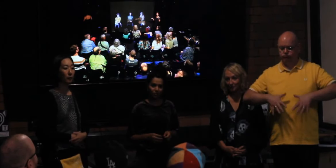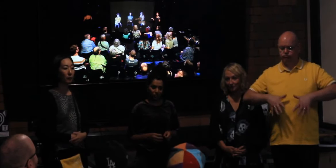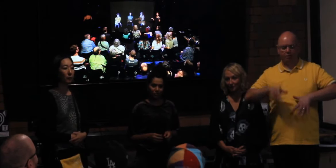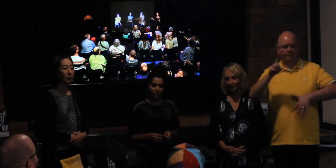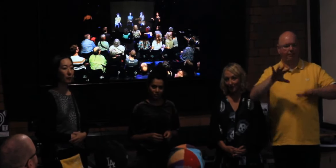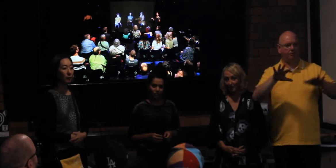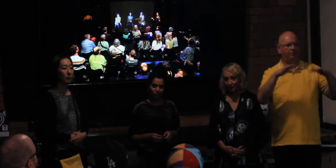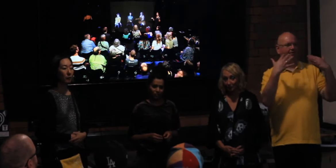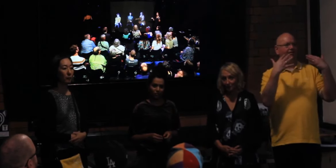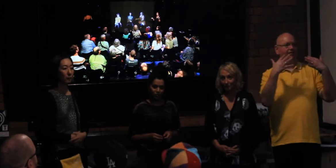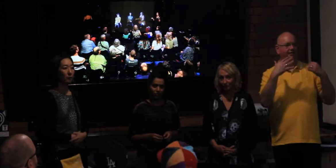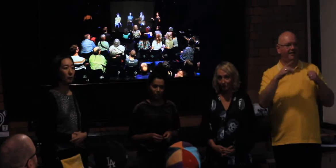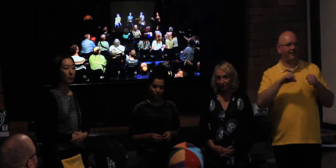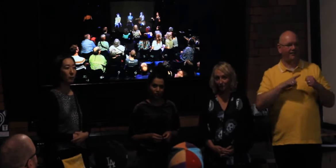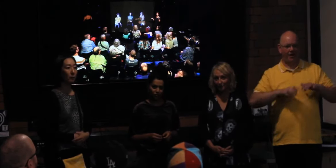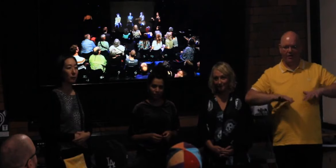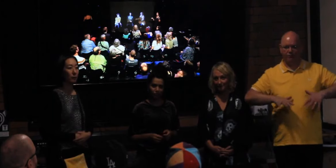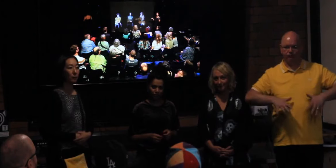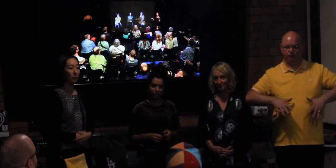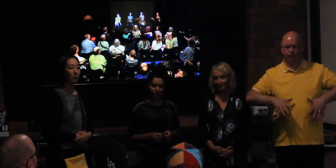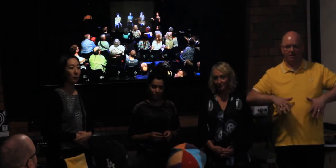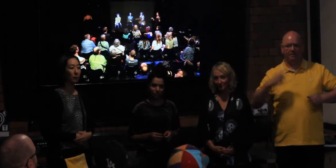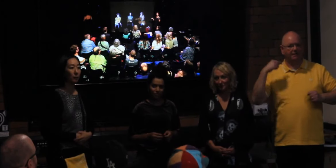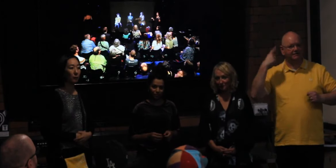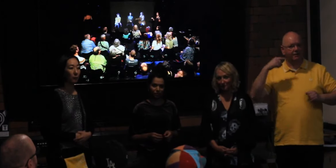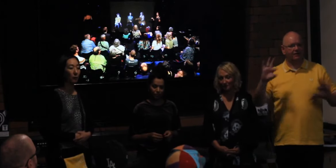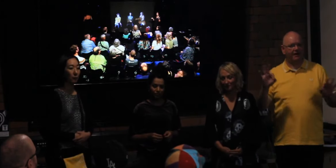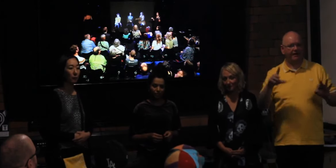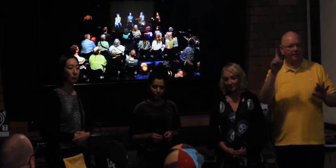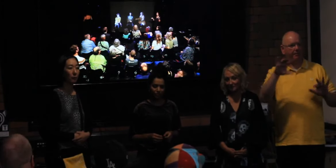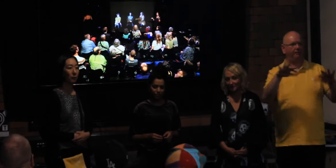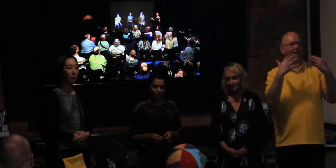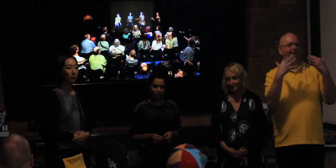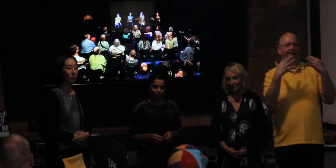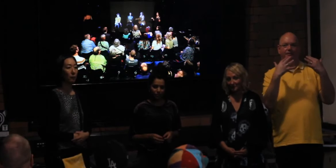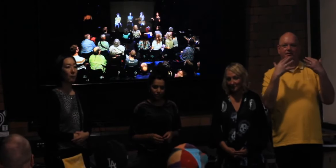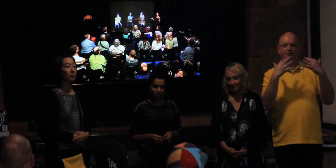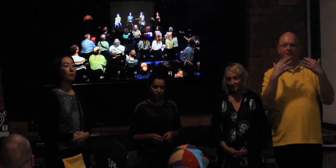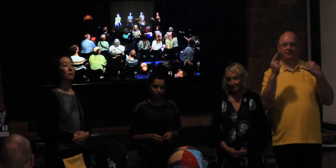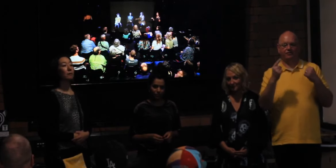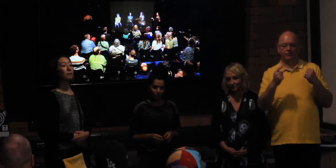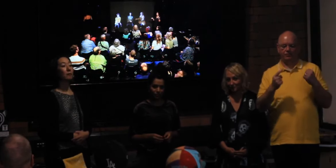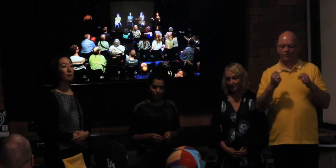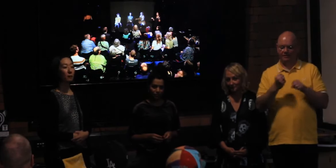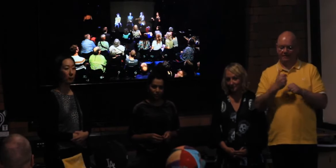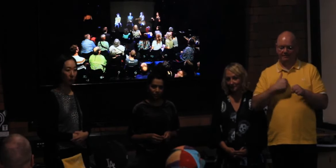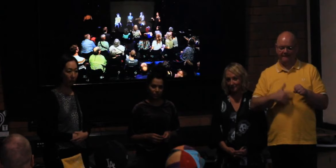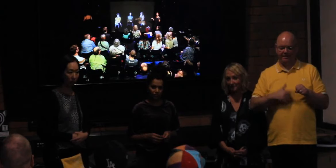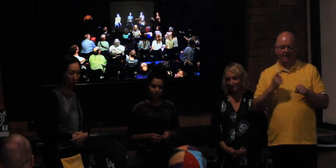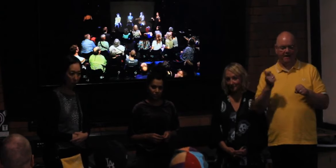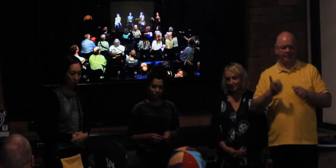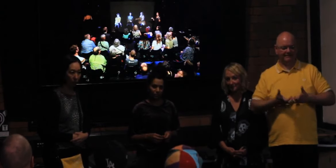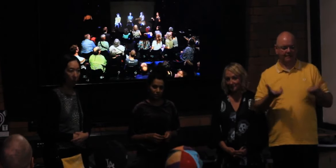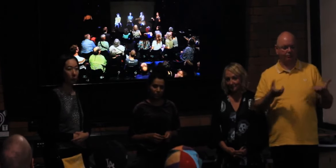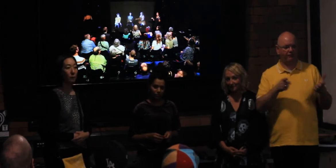gone really quite intense, but there was no sound. And those moments made me feel slightly outside of the experience.